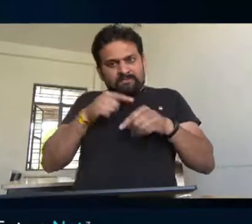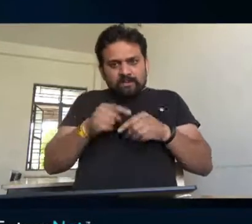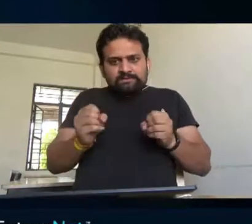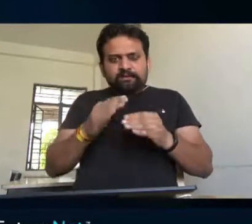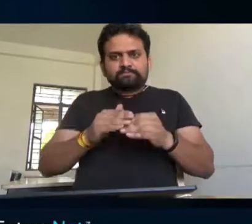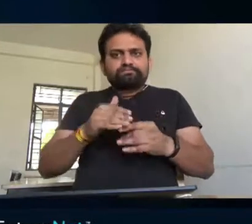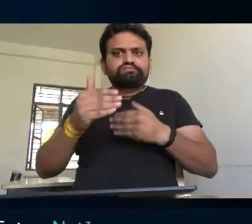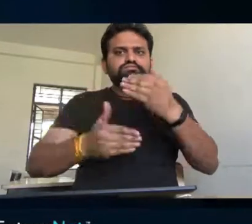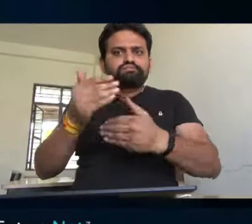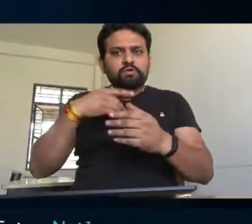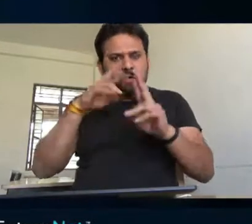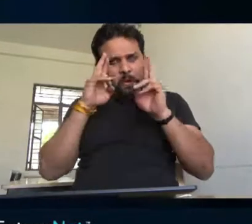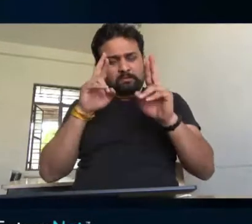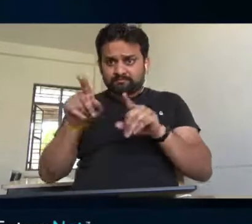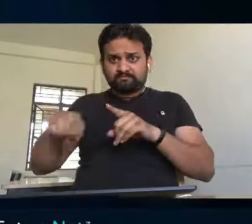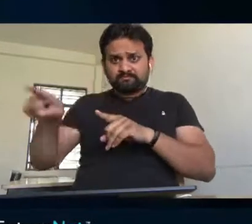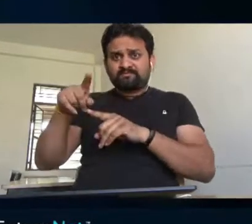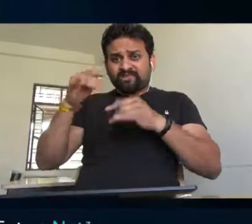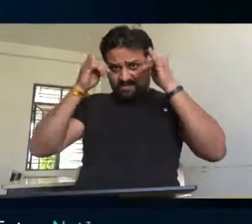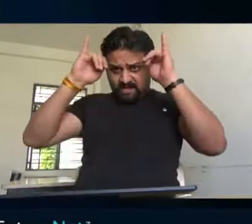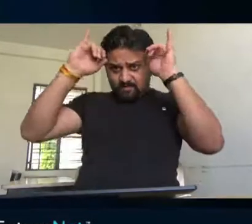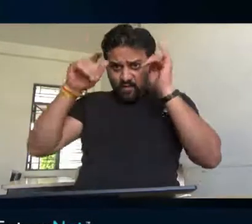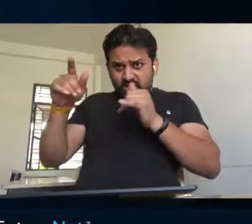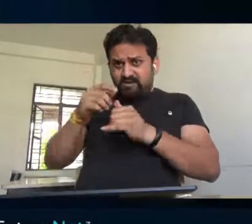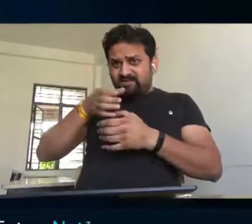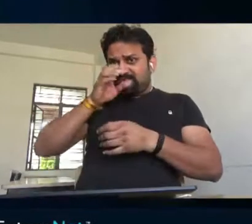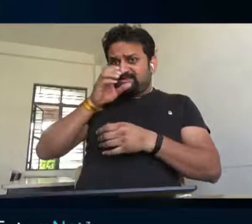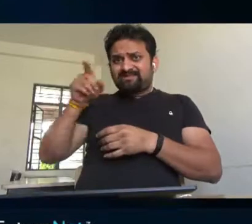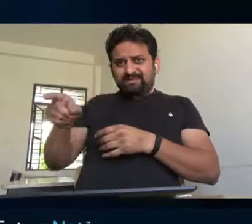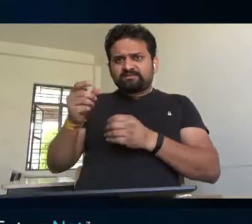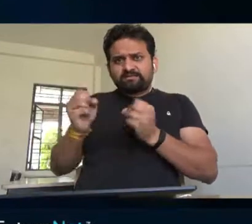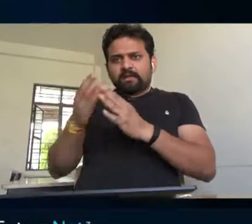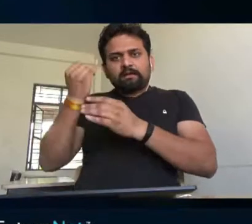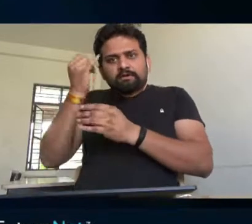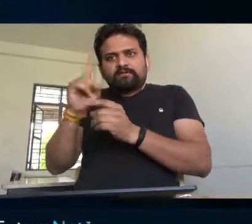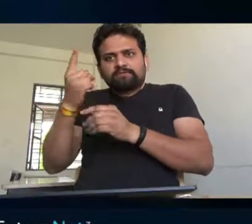sports sponsoring. So we will have three teams in the Formula One, not only two.